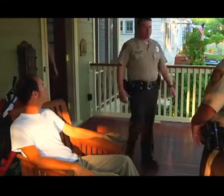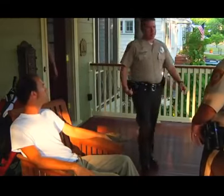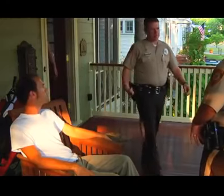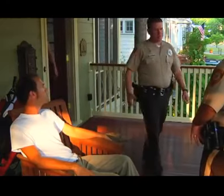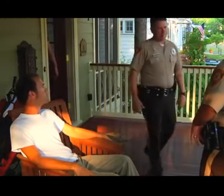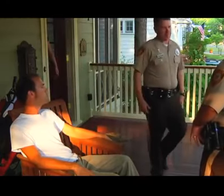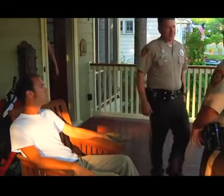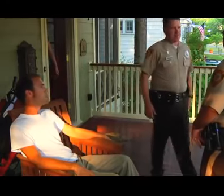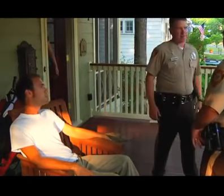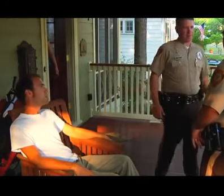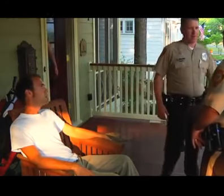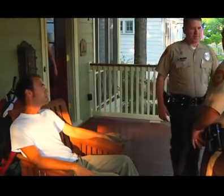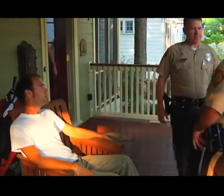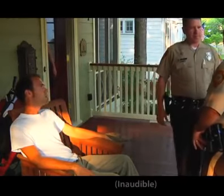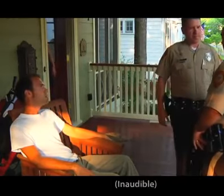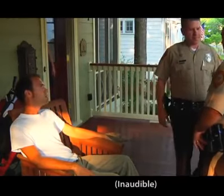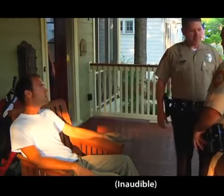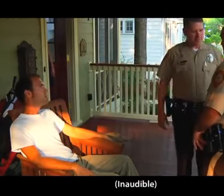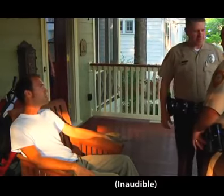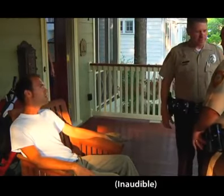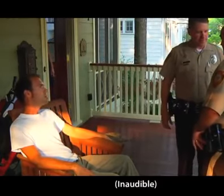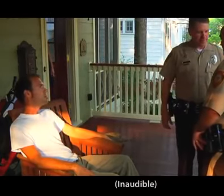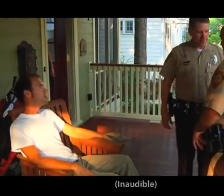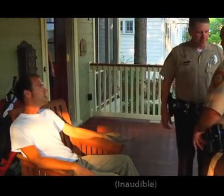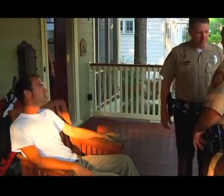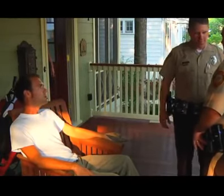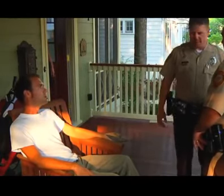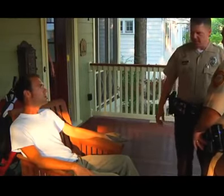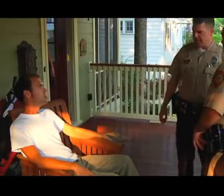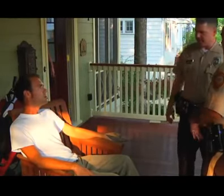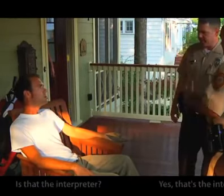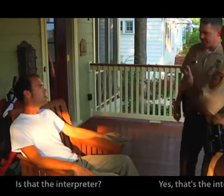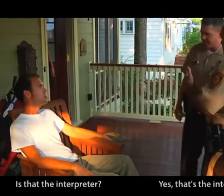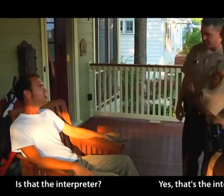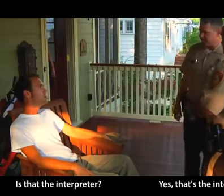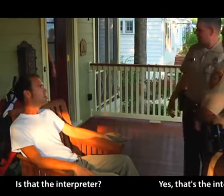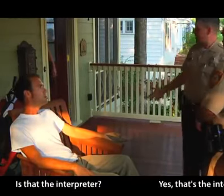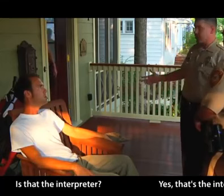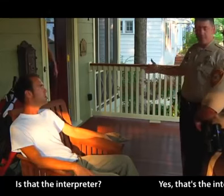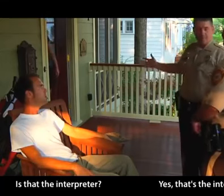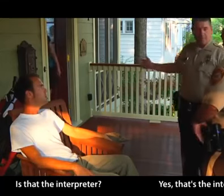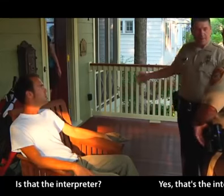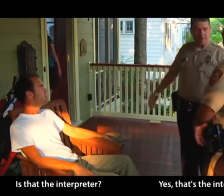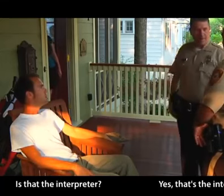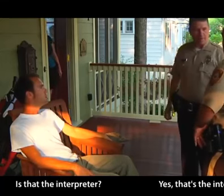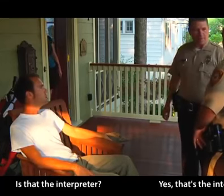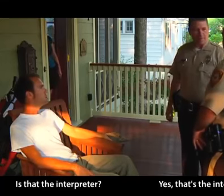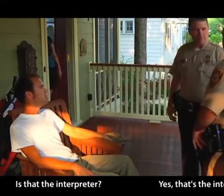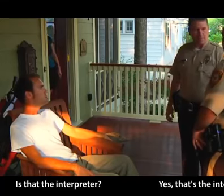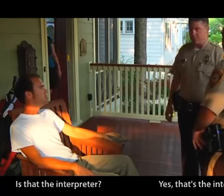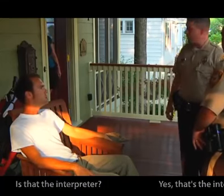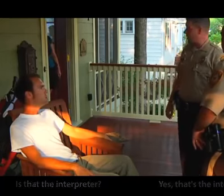He's good for it. He's gonna go. Okay. Must do himself too. Is that the interpreter? That's the interpreter. Yeah, okay, we're on the